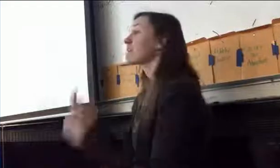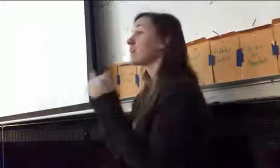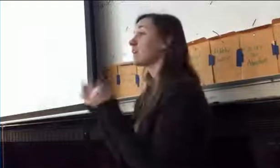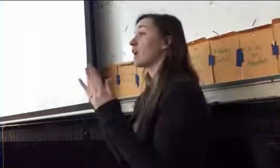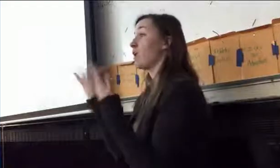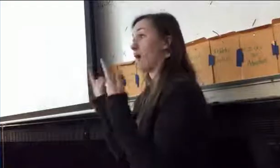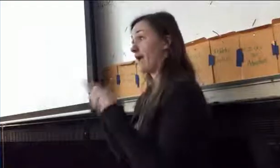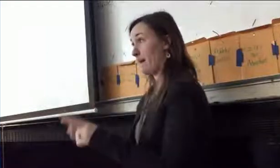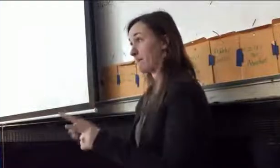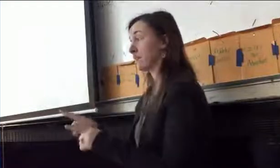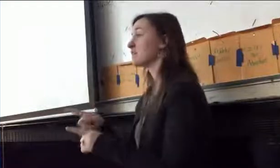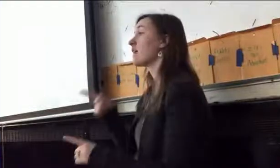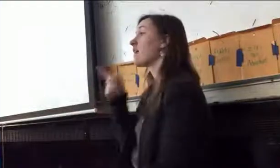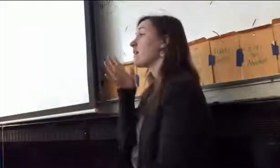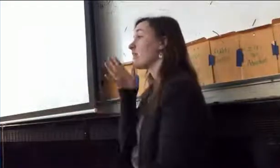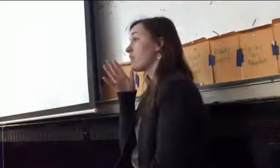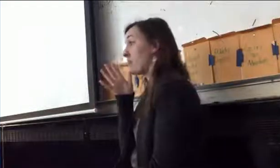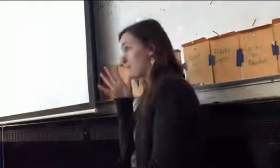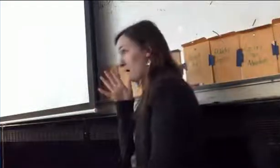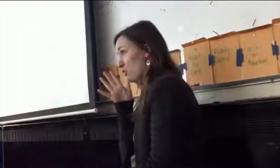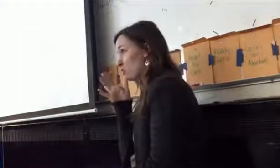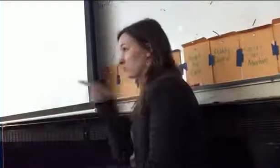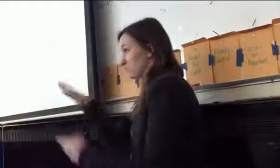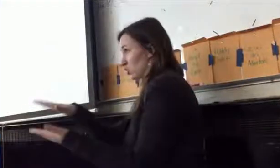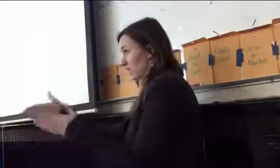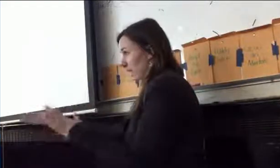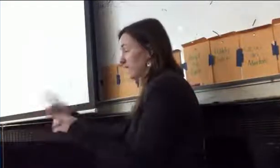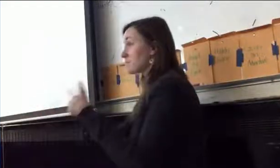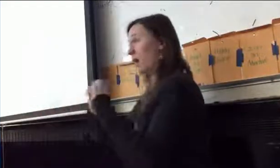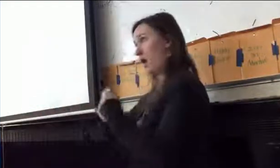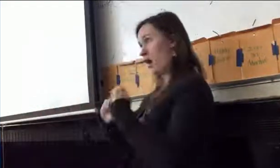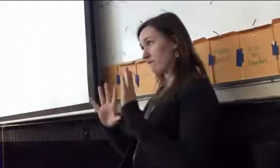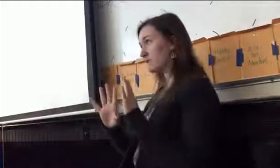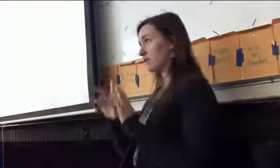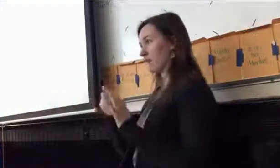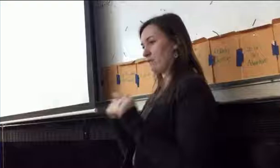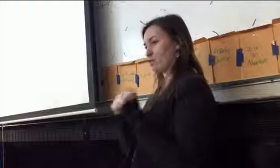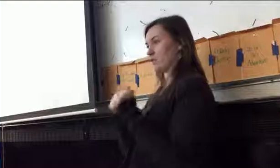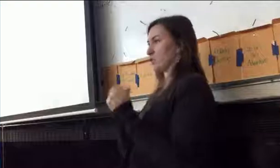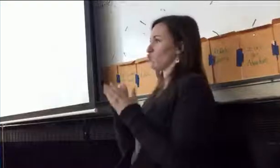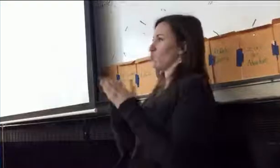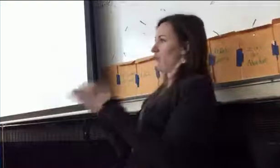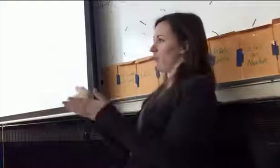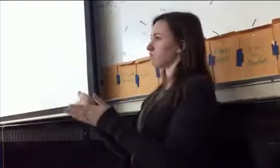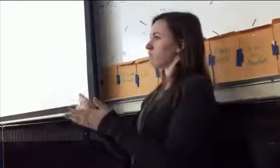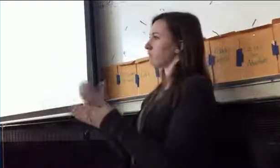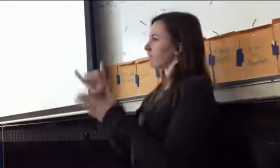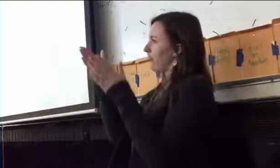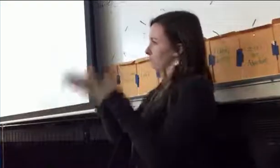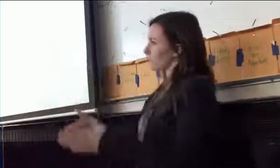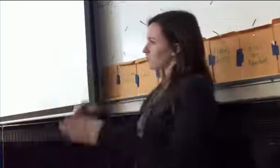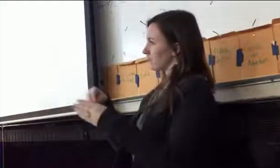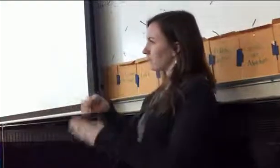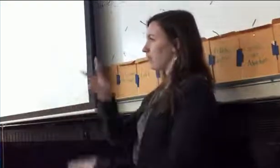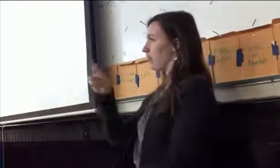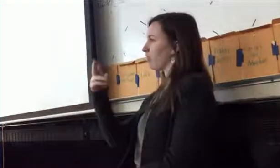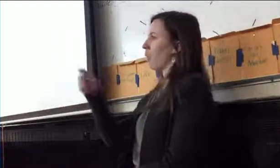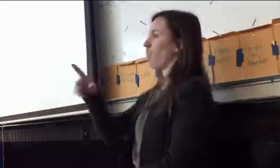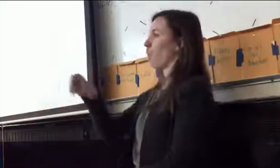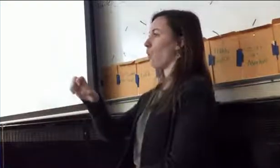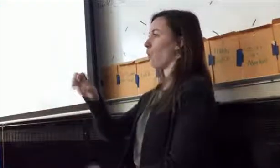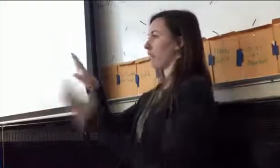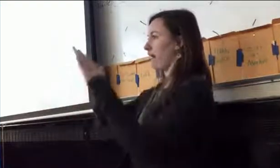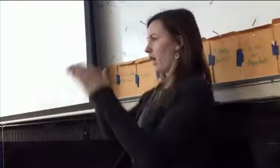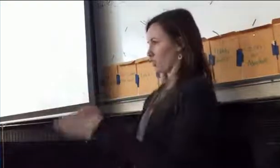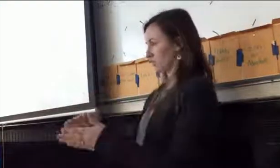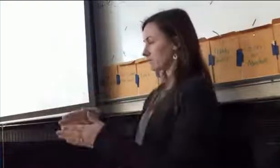happens is that this mother of the immigrant dies, but obviously they have to continue to help this person in the whole house. And so the whole house is